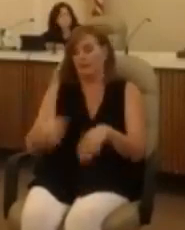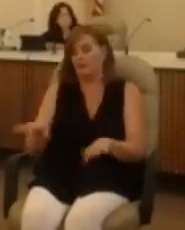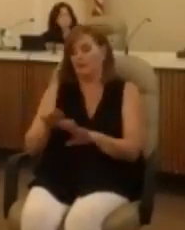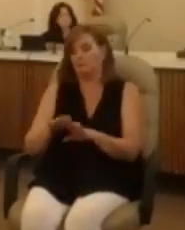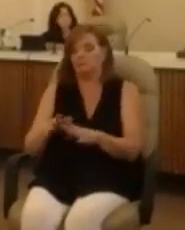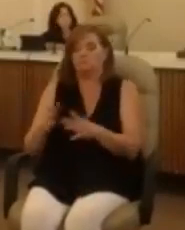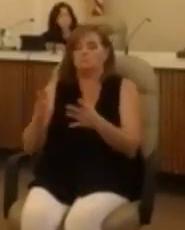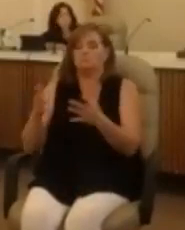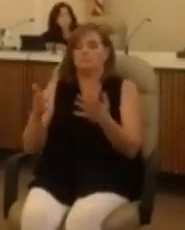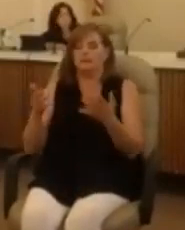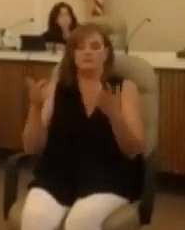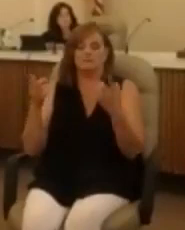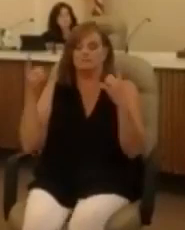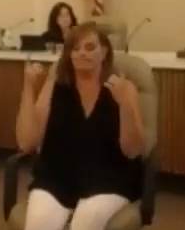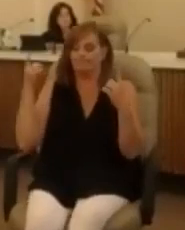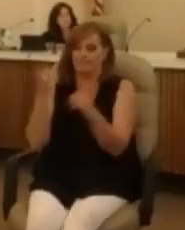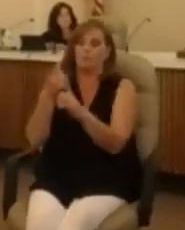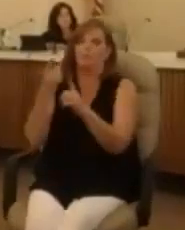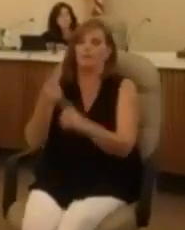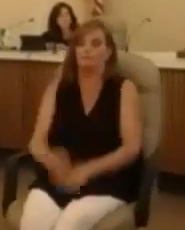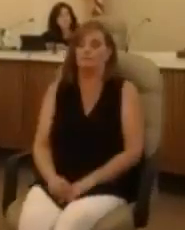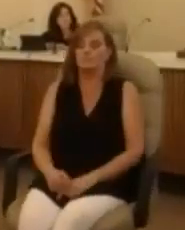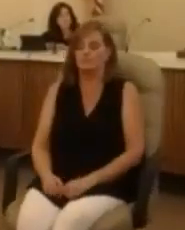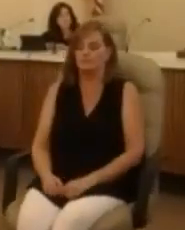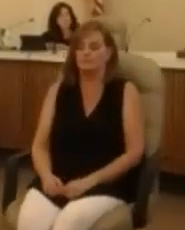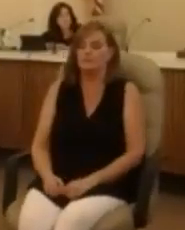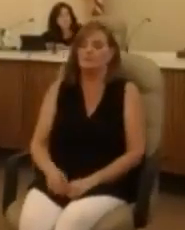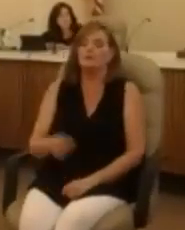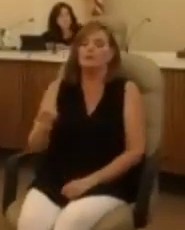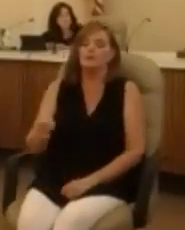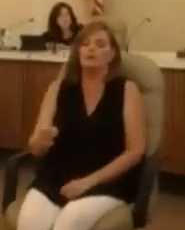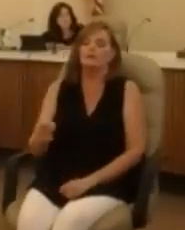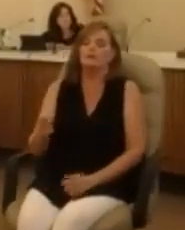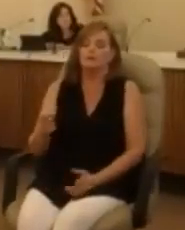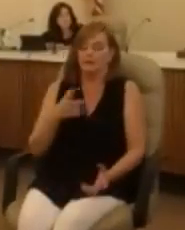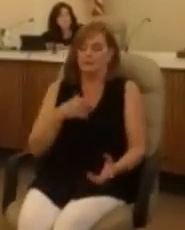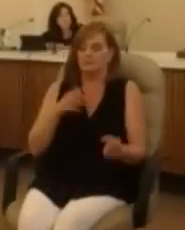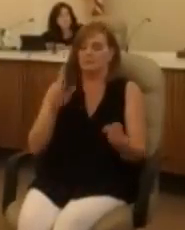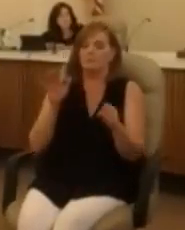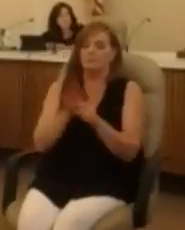That's the whole point. That one will be completely under control of the town board.